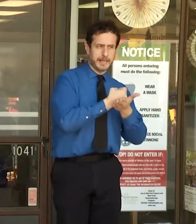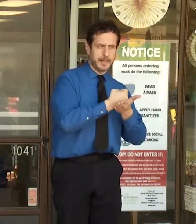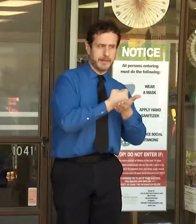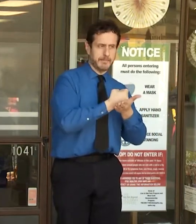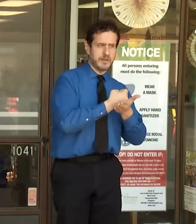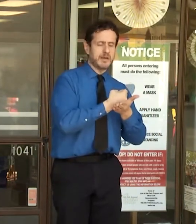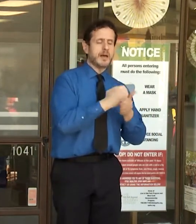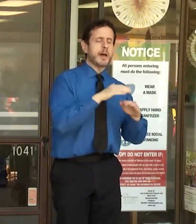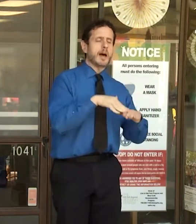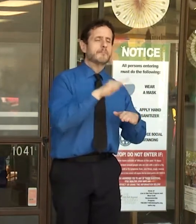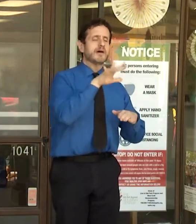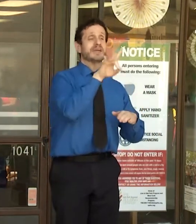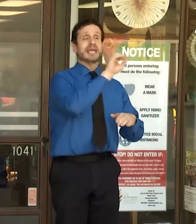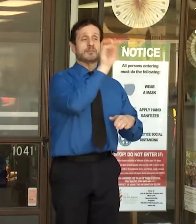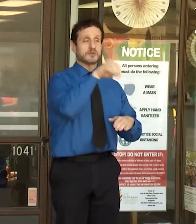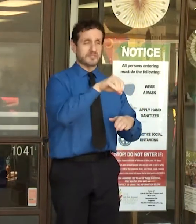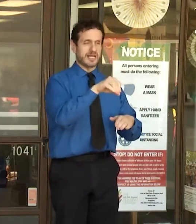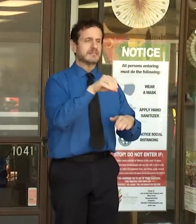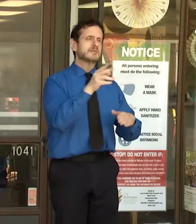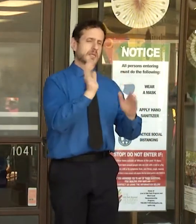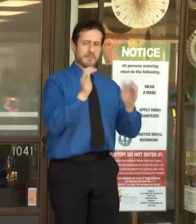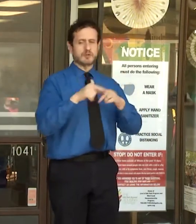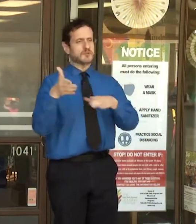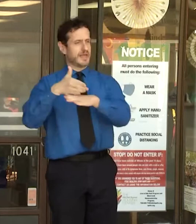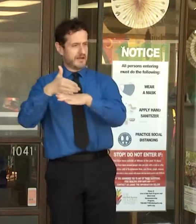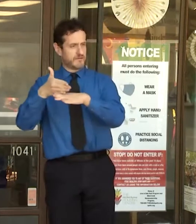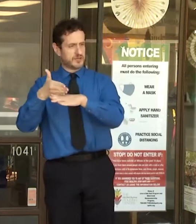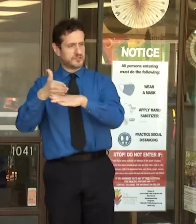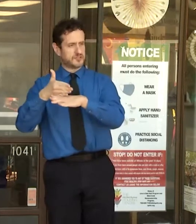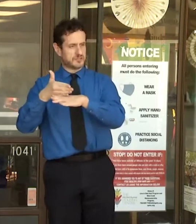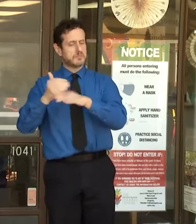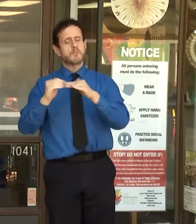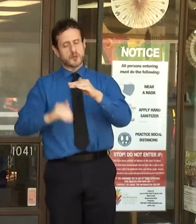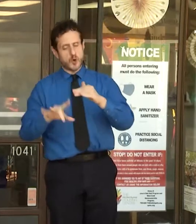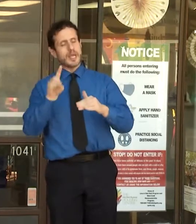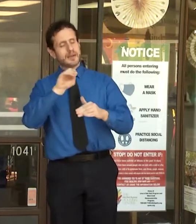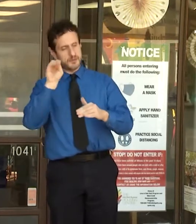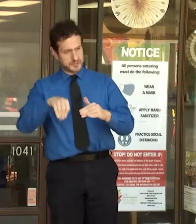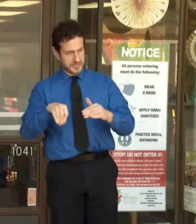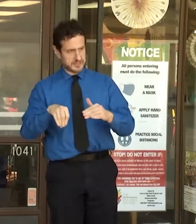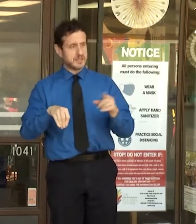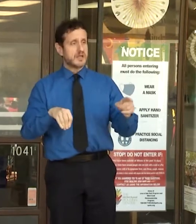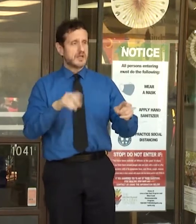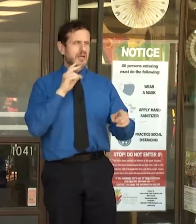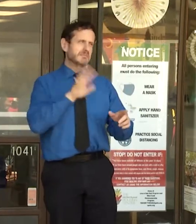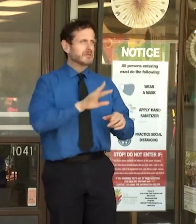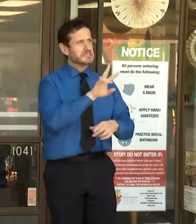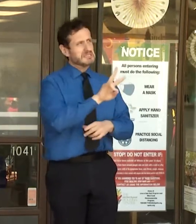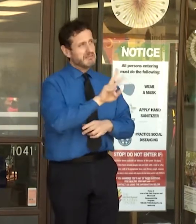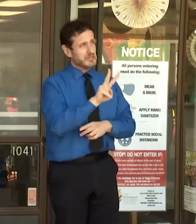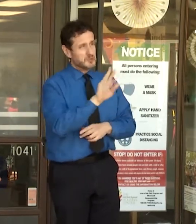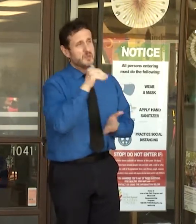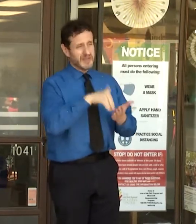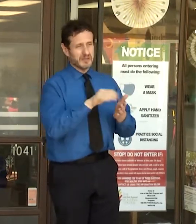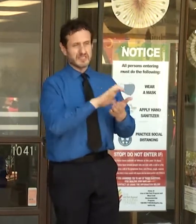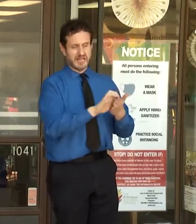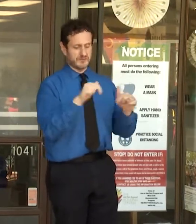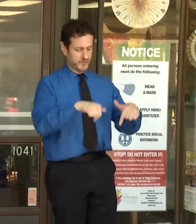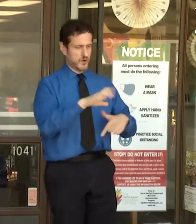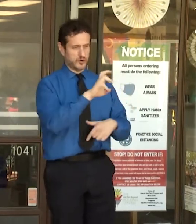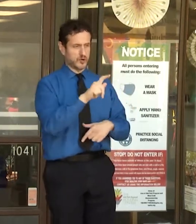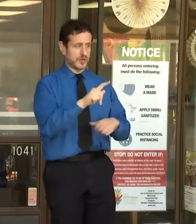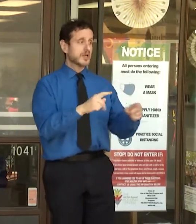So in Cook County, for a family of four, that's around $72,000. So a lot of people are going to be eligible for this